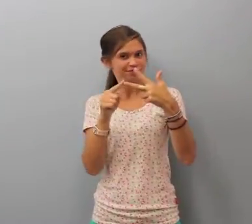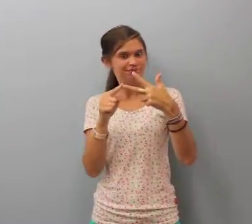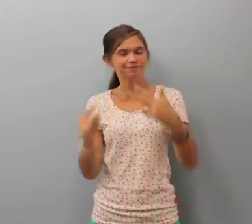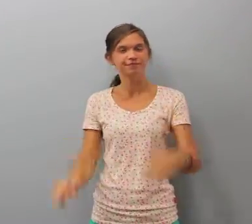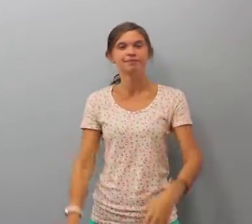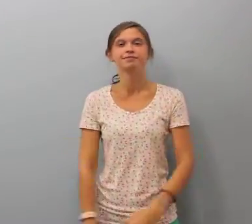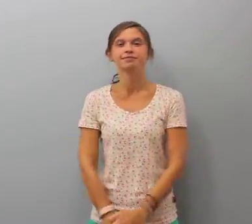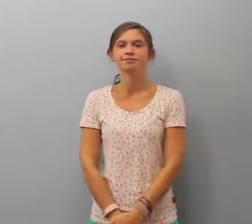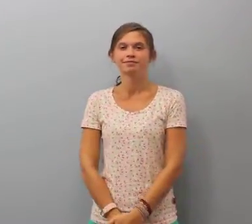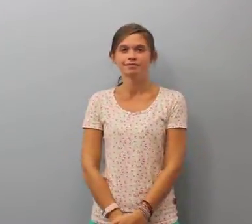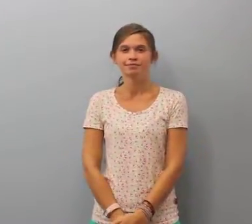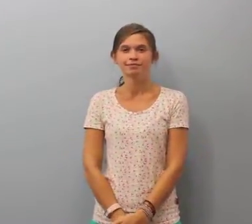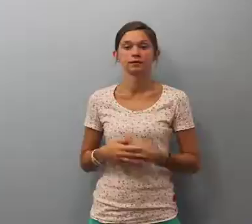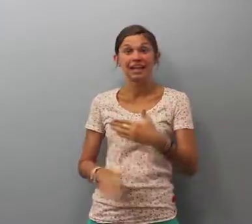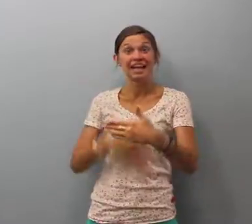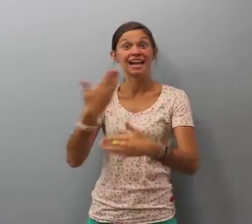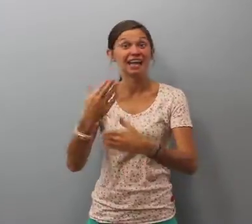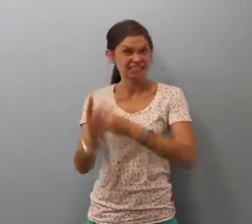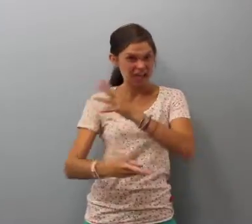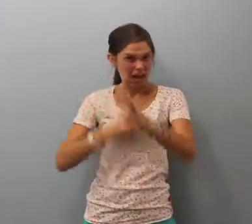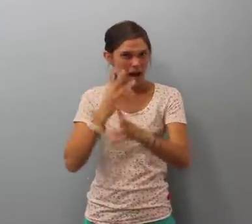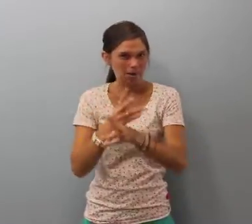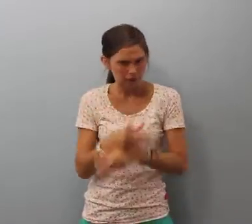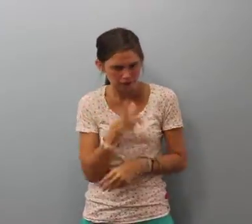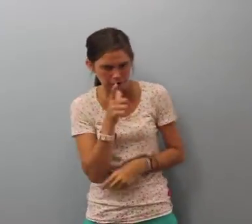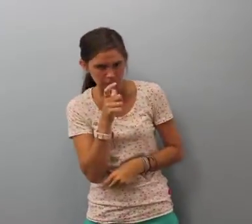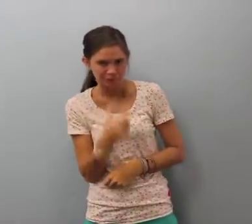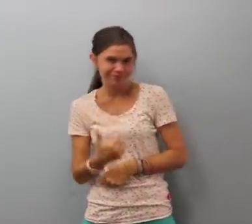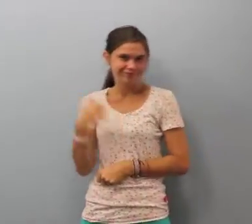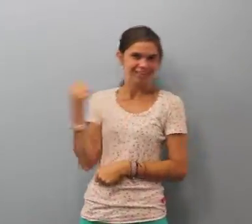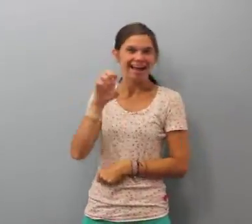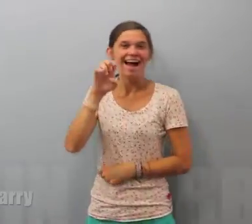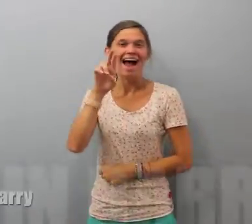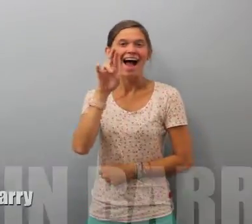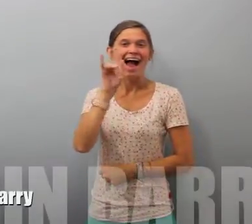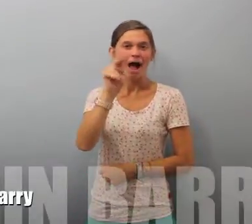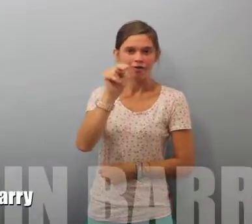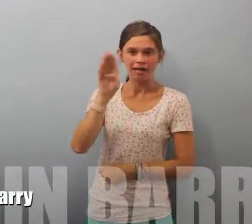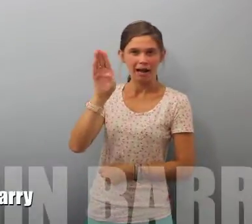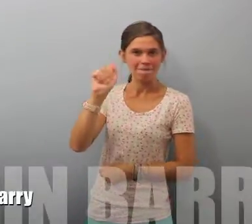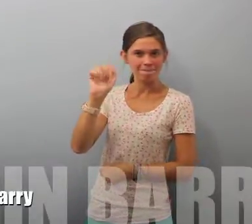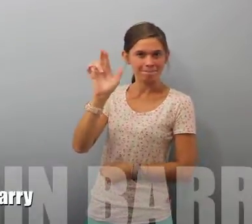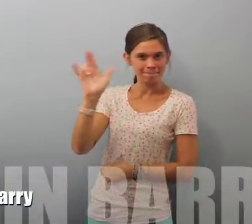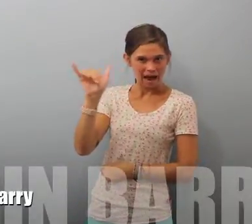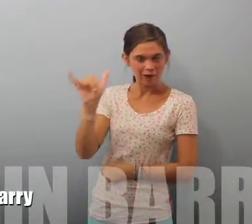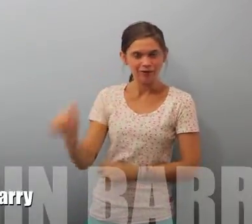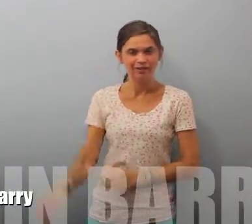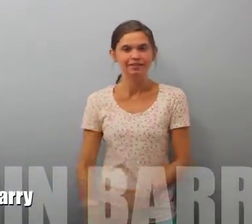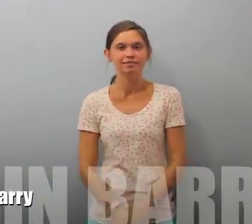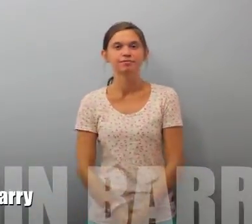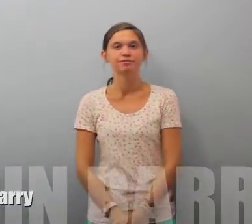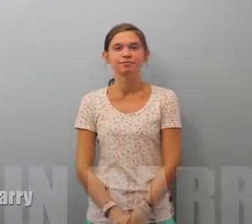stuck with food, of course, for survival. The next alumni that I want to showcase is Erin.